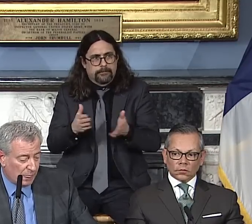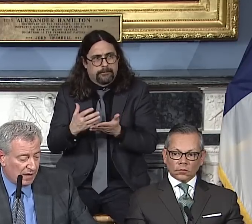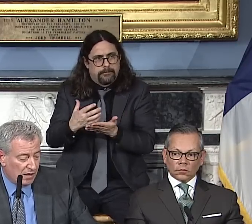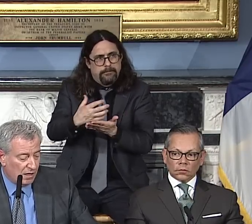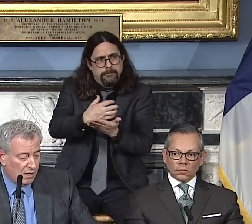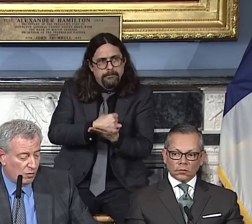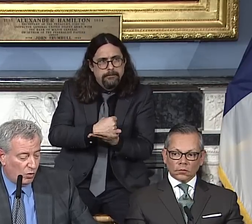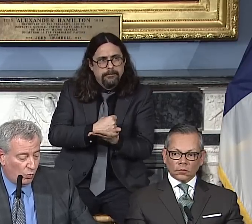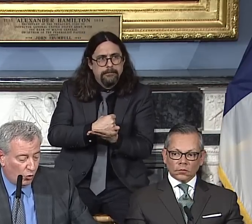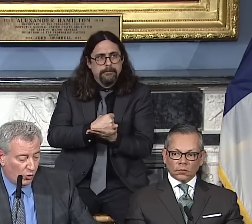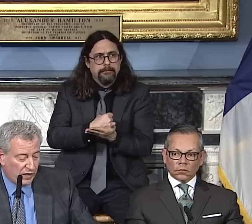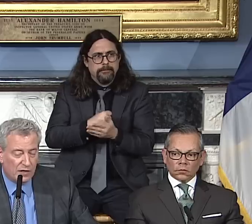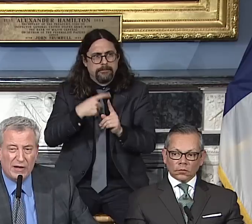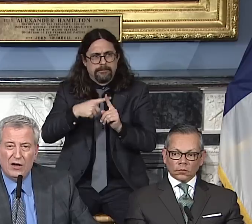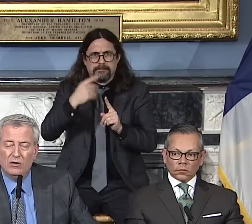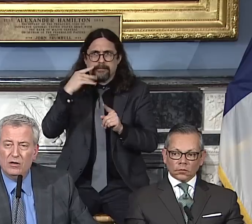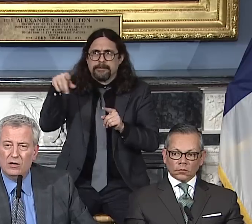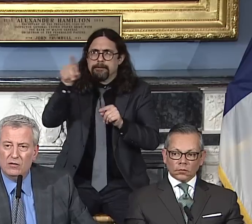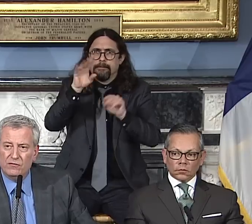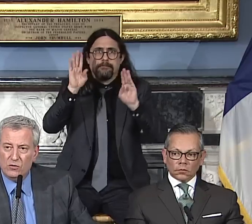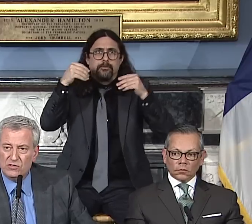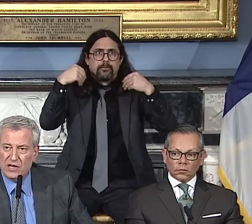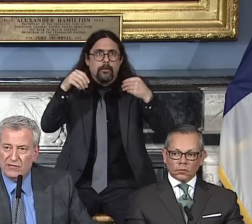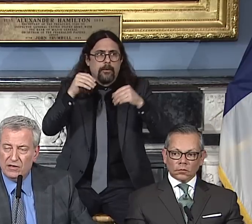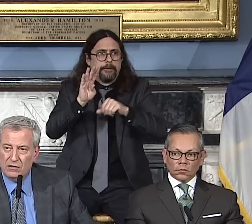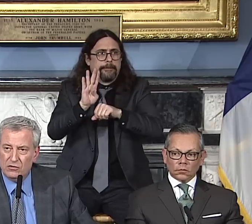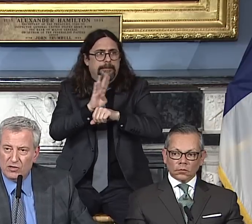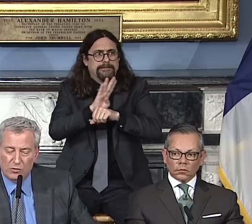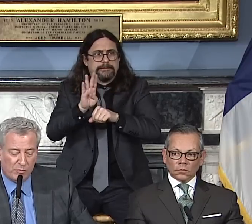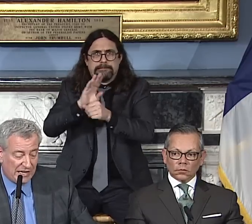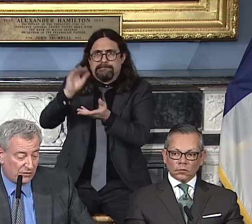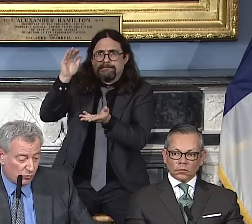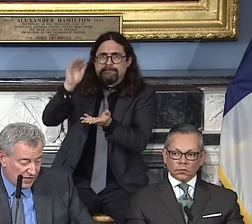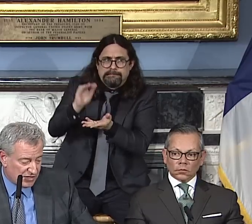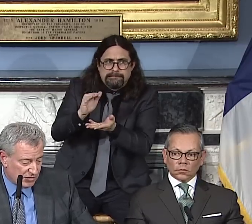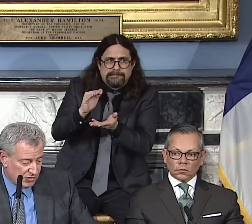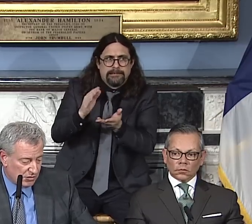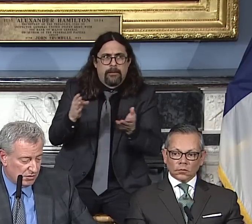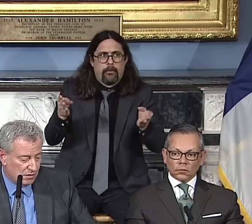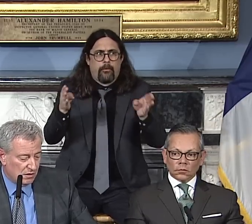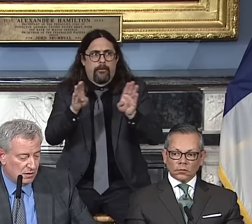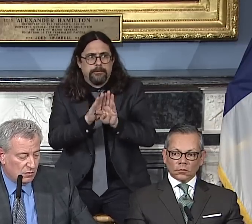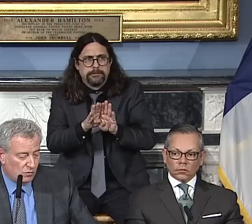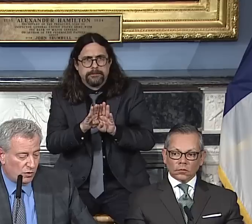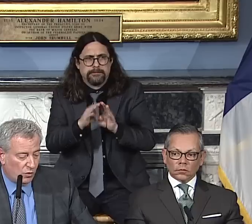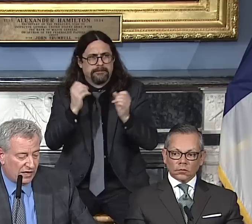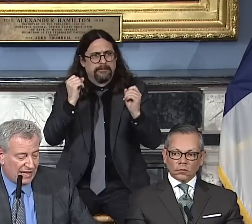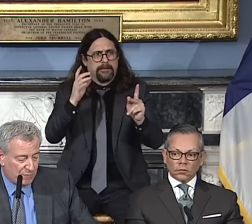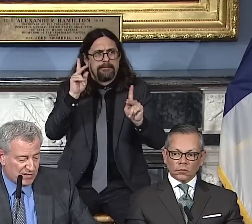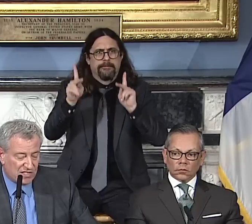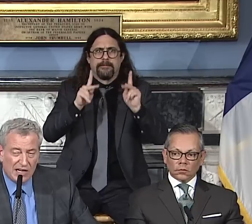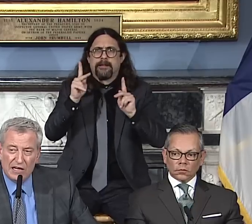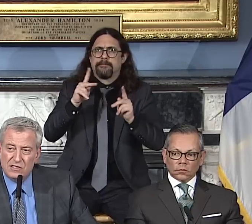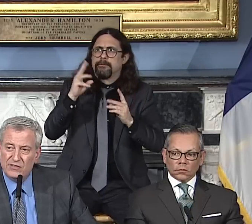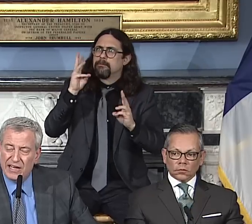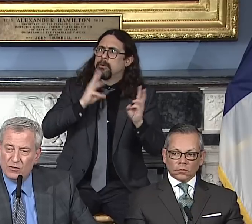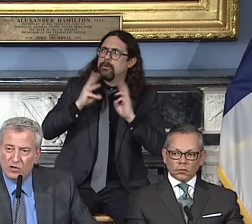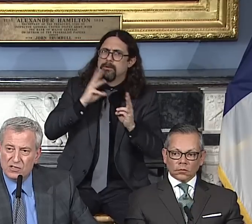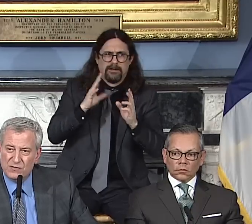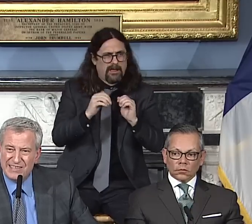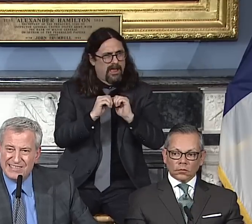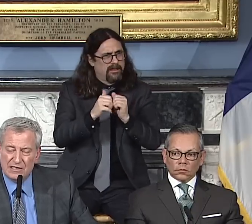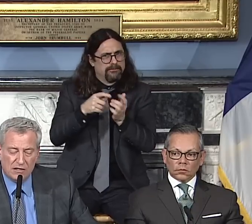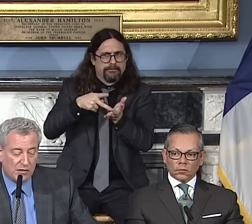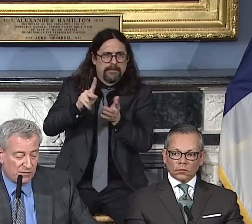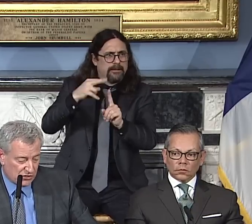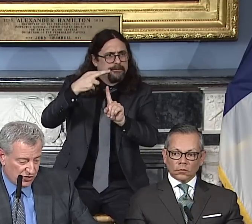down. We're worried about folks having trouble paying the rent. We want to emphasize if anyone